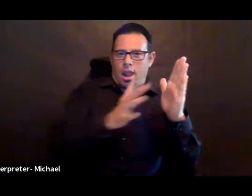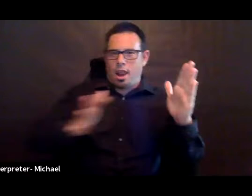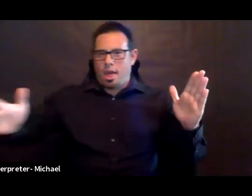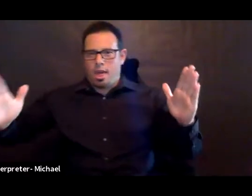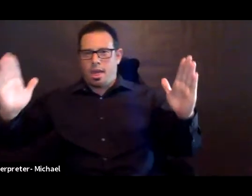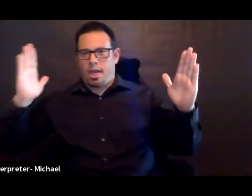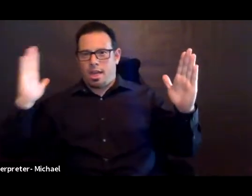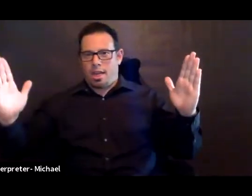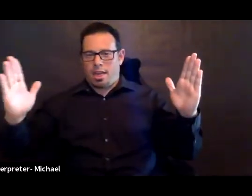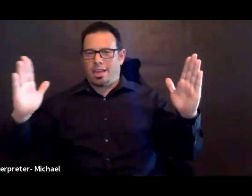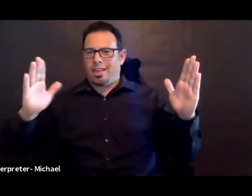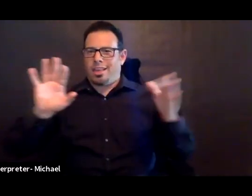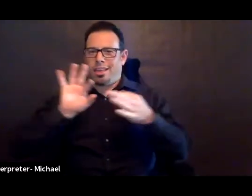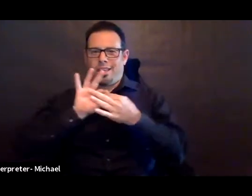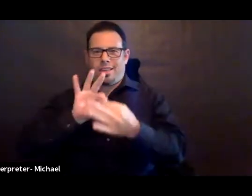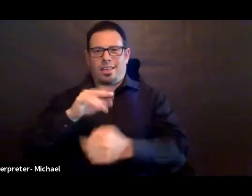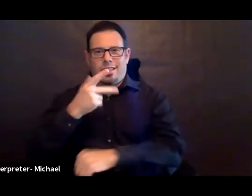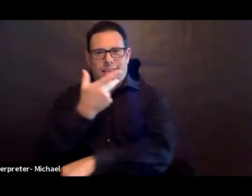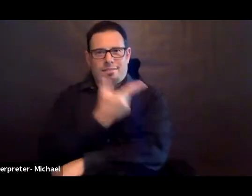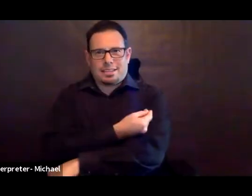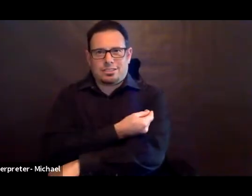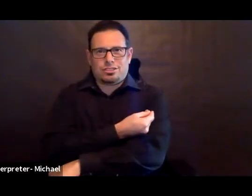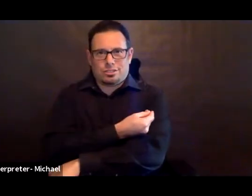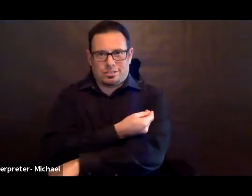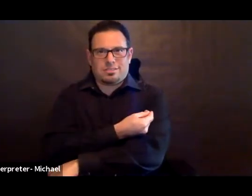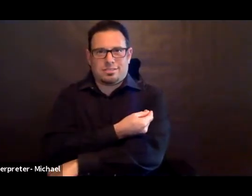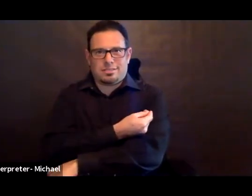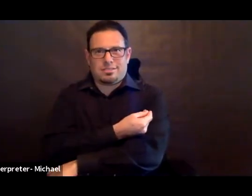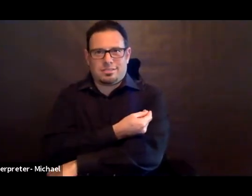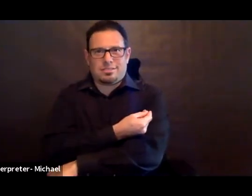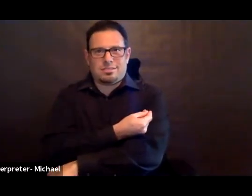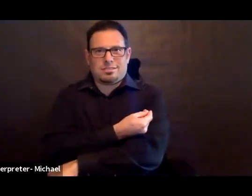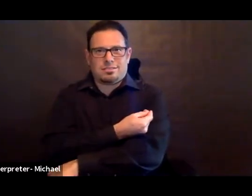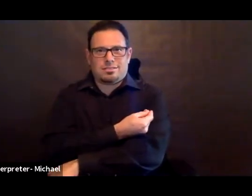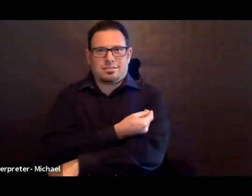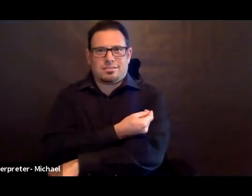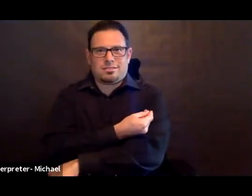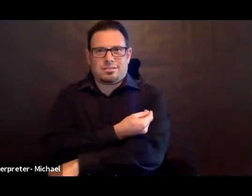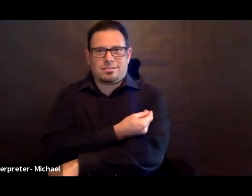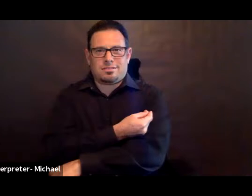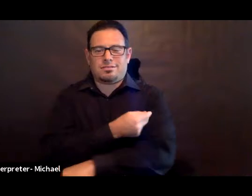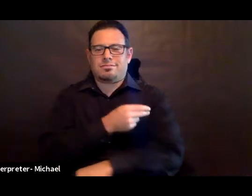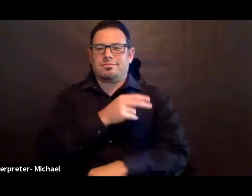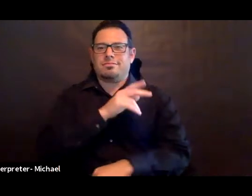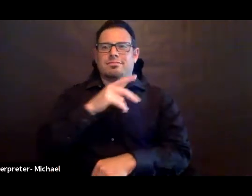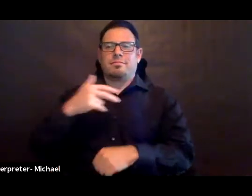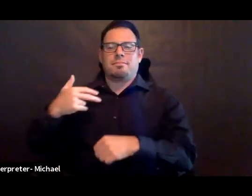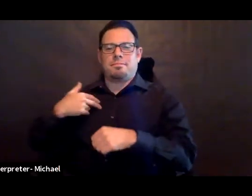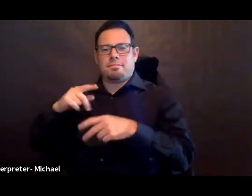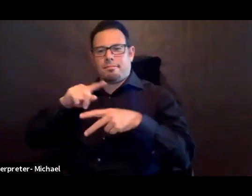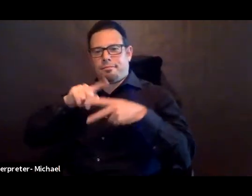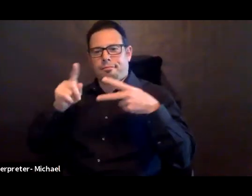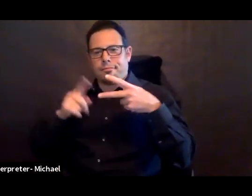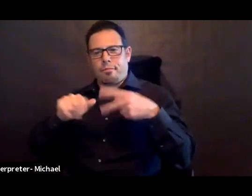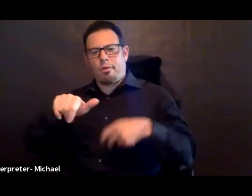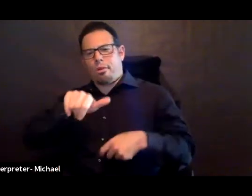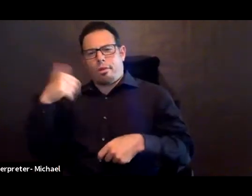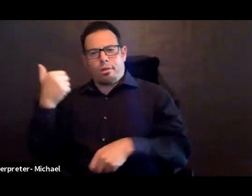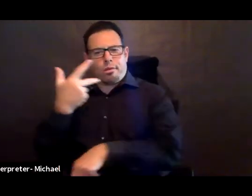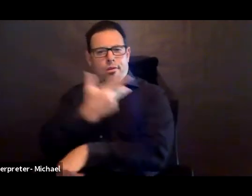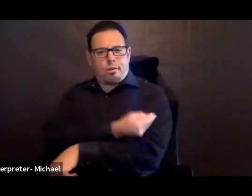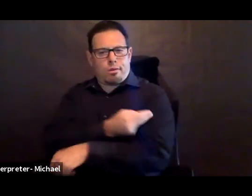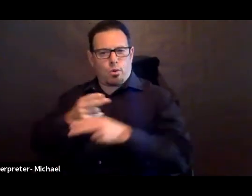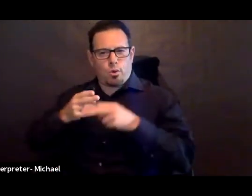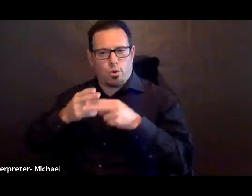questions about booster doses. I just want to reiterate that any decision on booster shots will need to be based on data